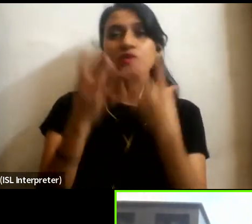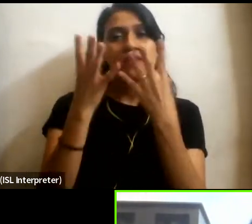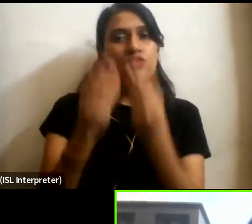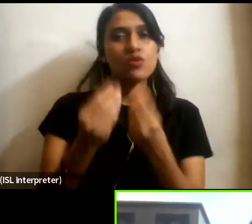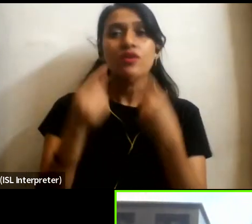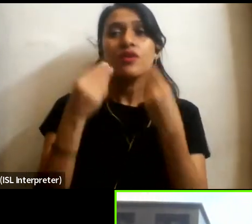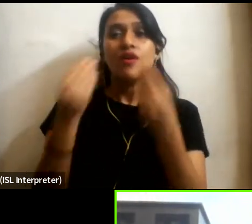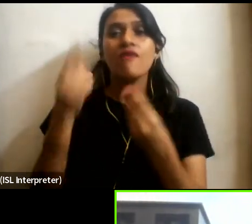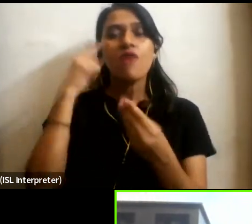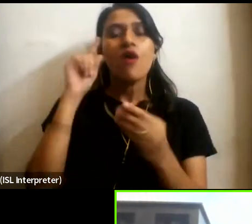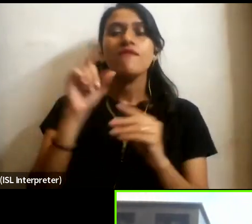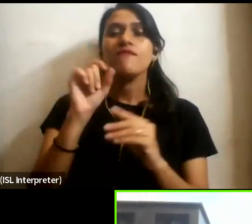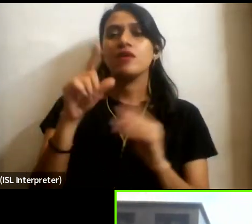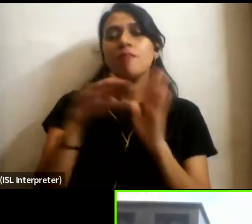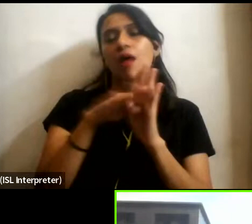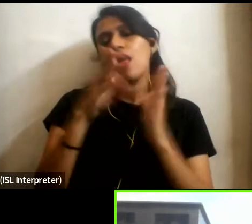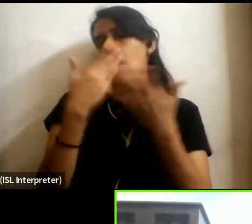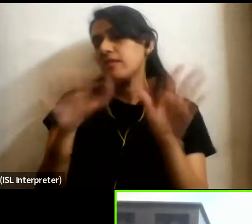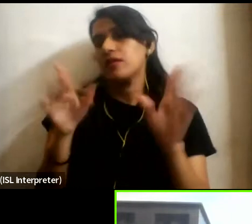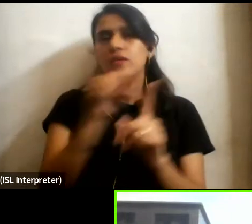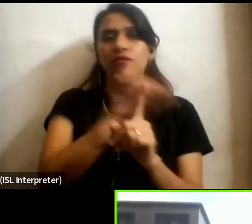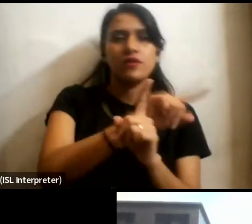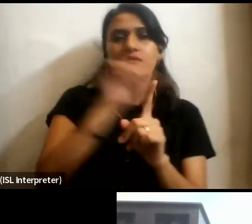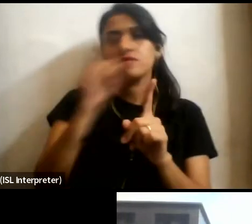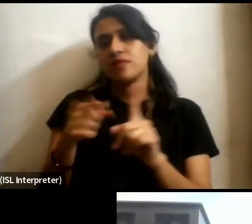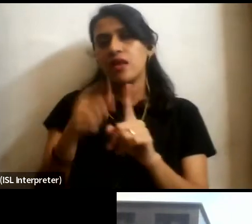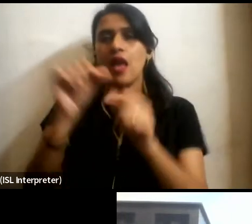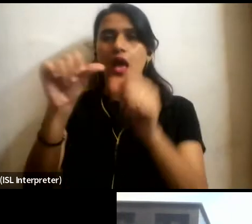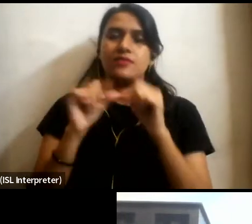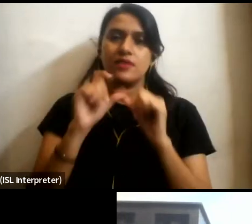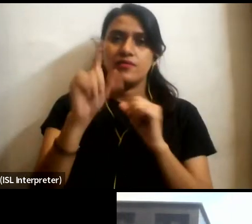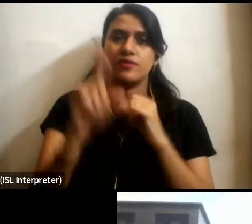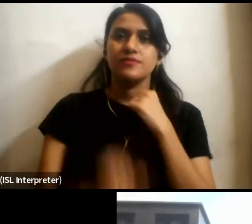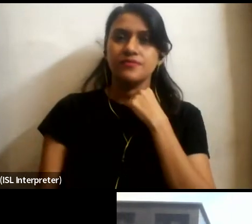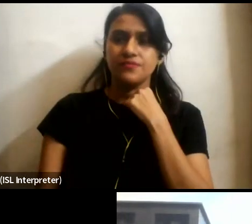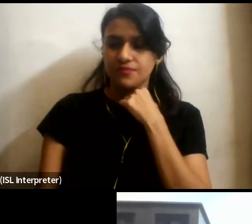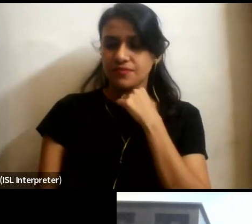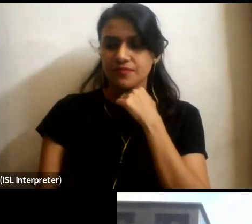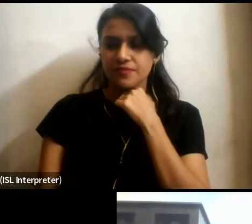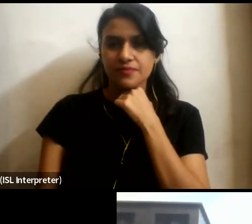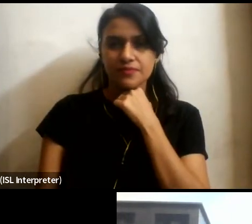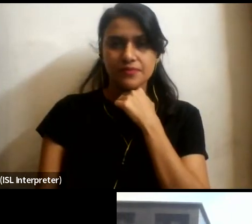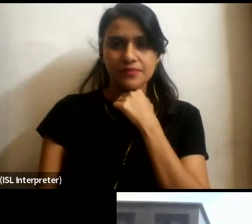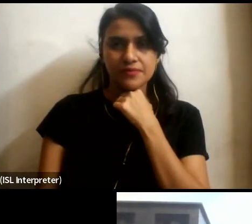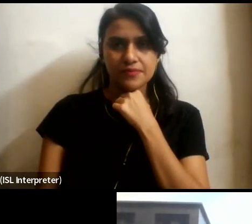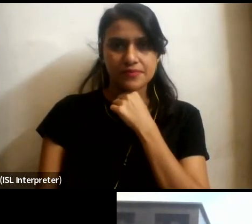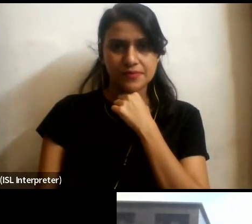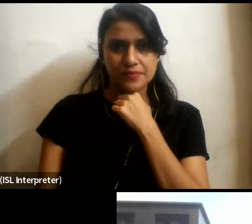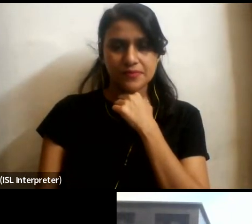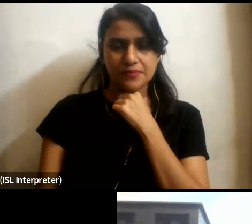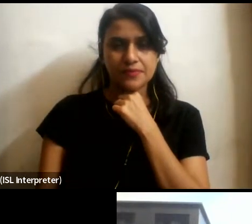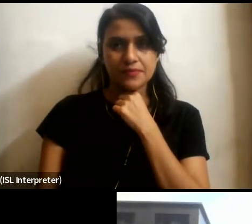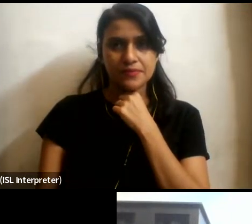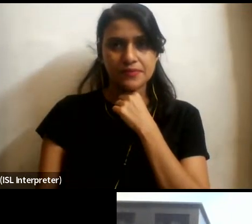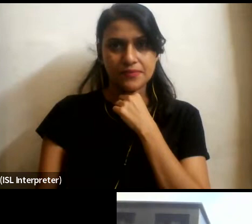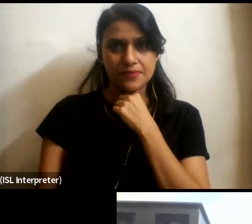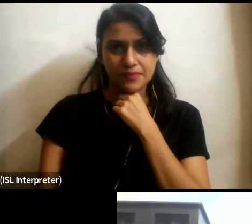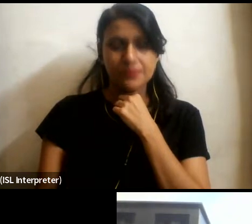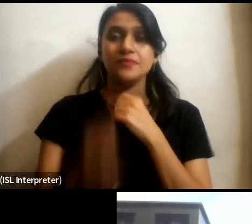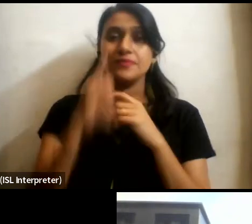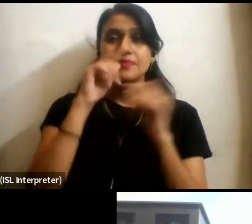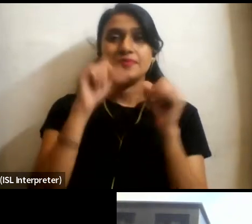in the first part. What is your opinion? Okay, just to say, I think there is a lot